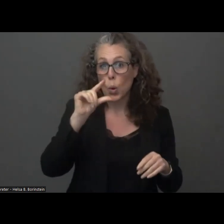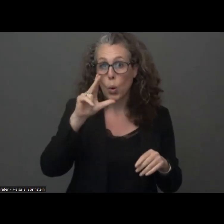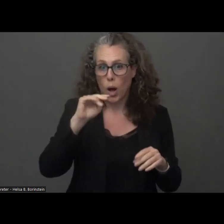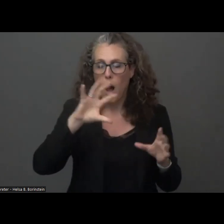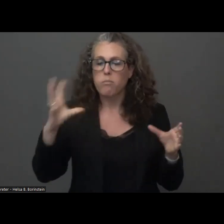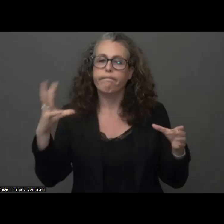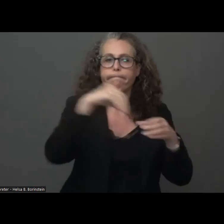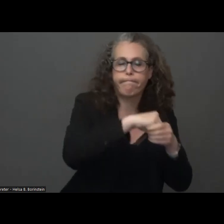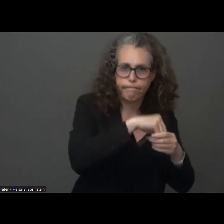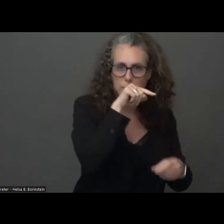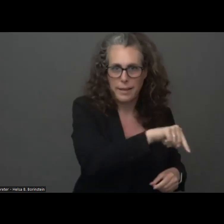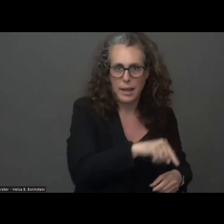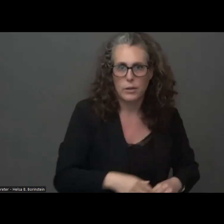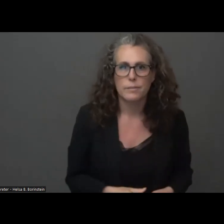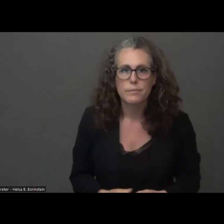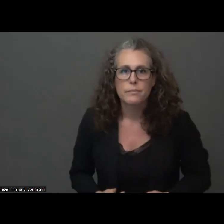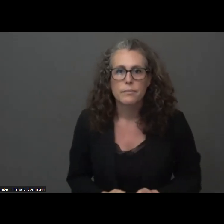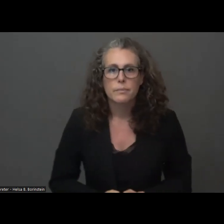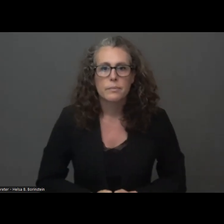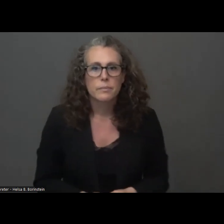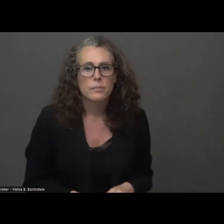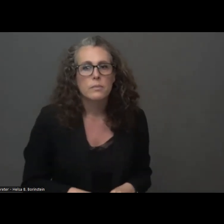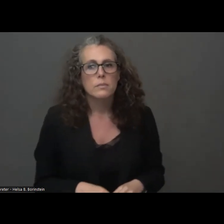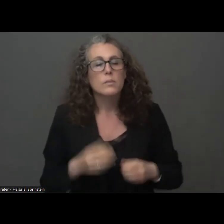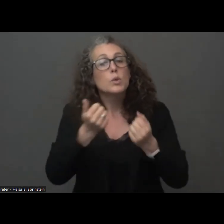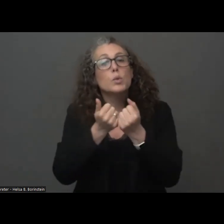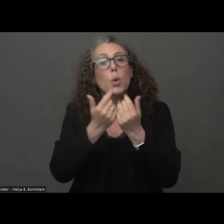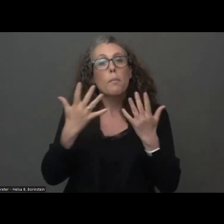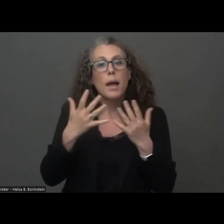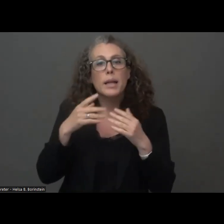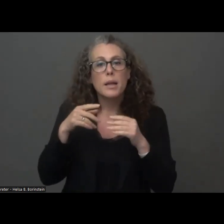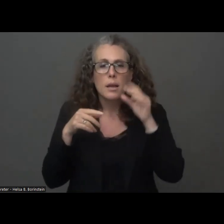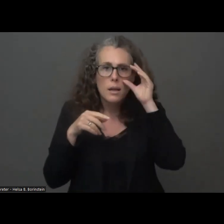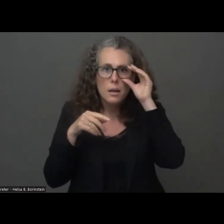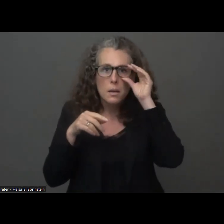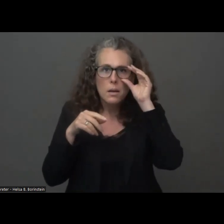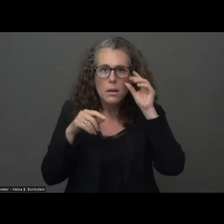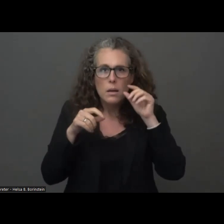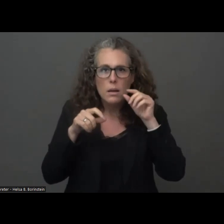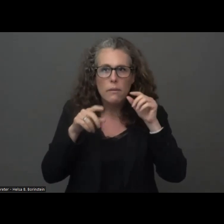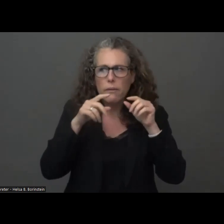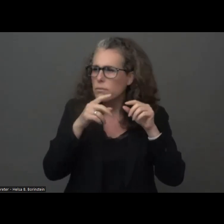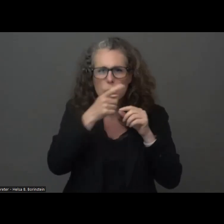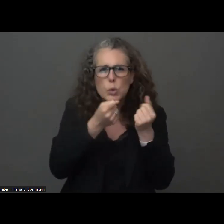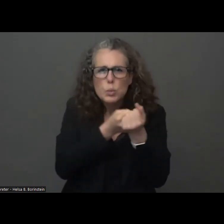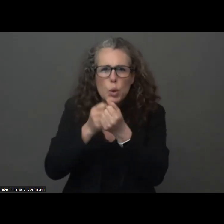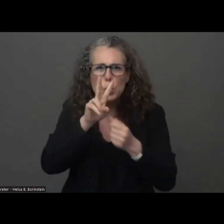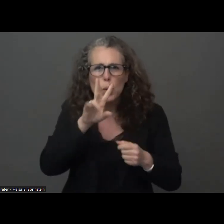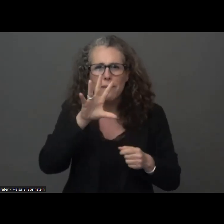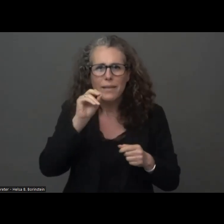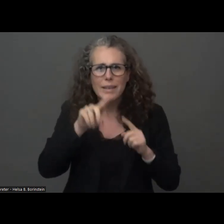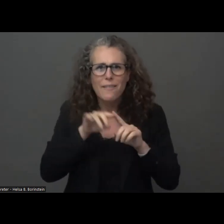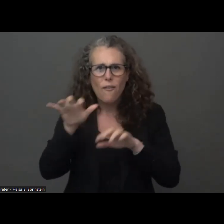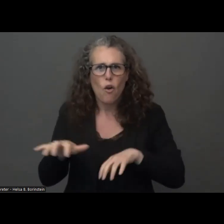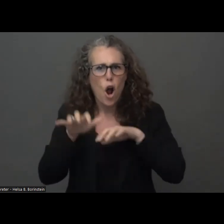owner or a village-based assistant with about 100 to 150 farmers. And the hub owner would link the